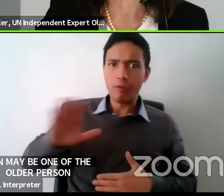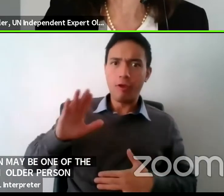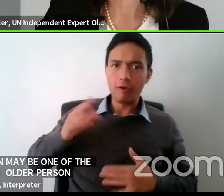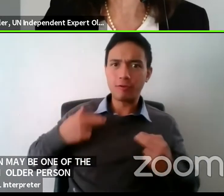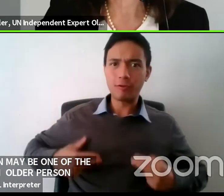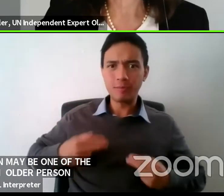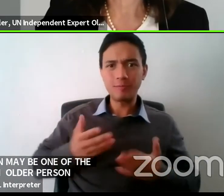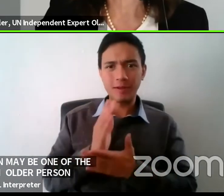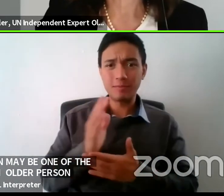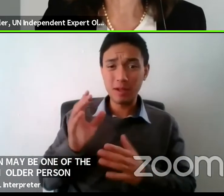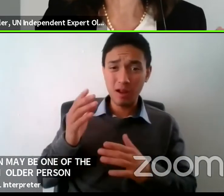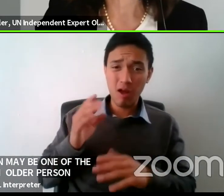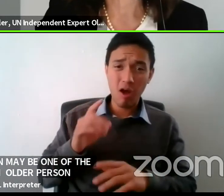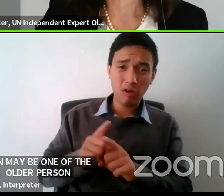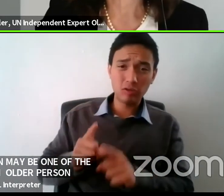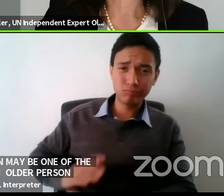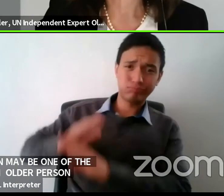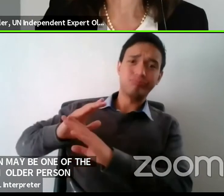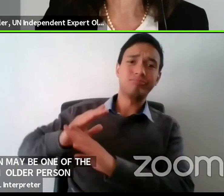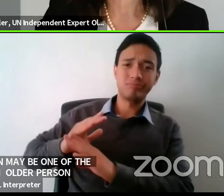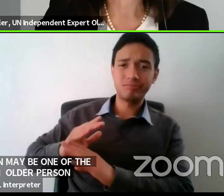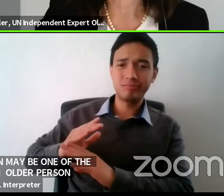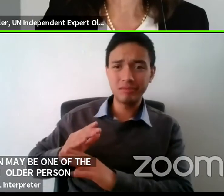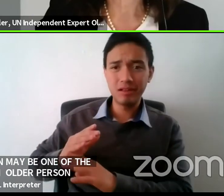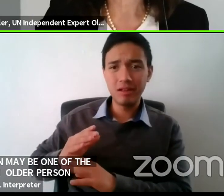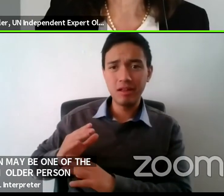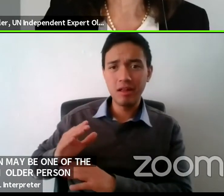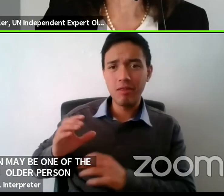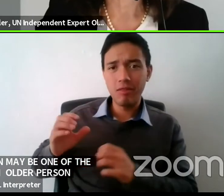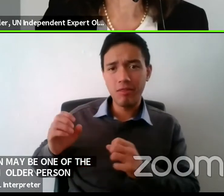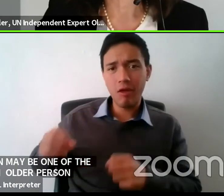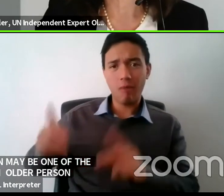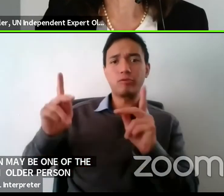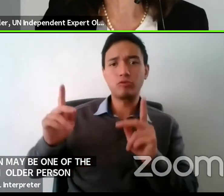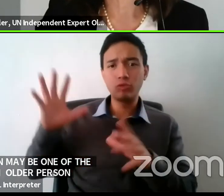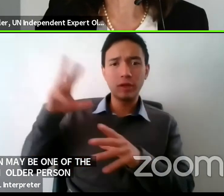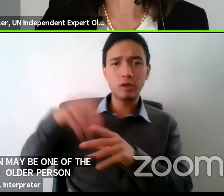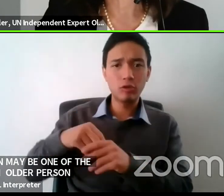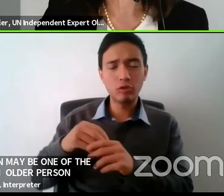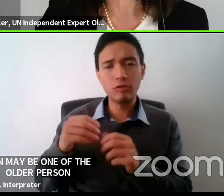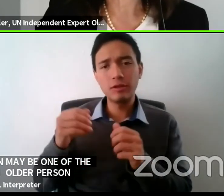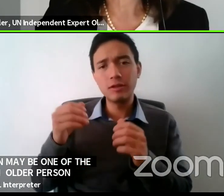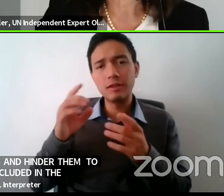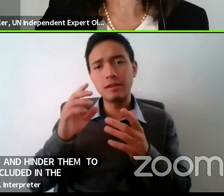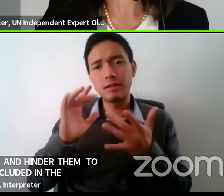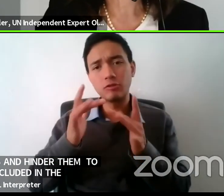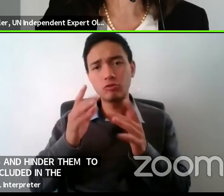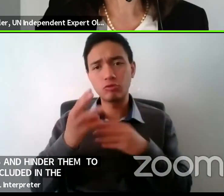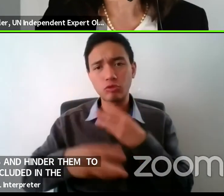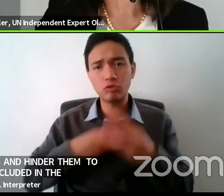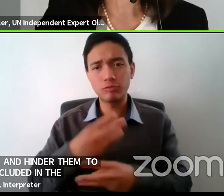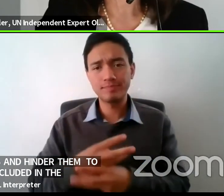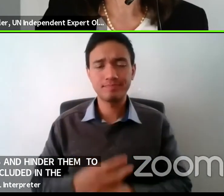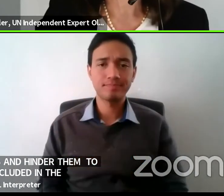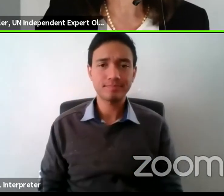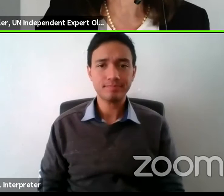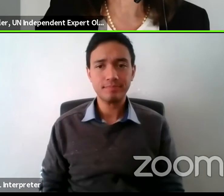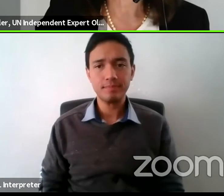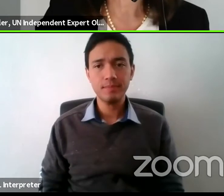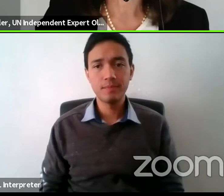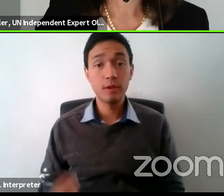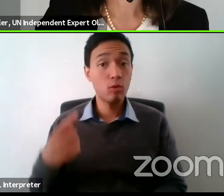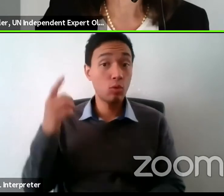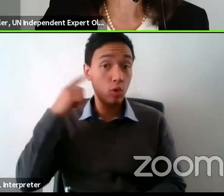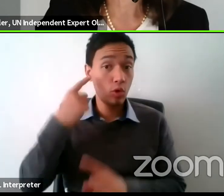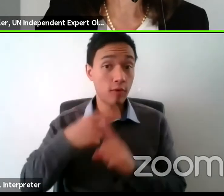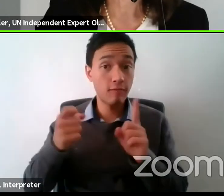hinder them to take the opportunity to be included in the digital world. We already heard how the media is